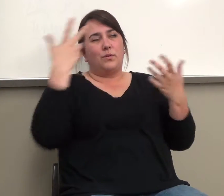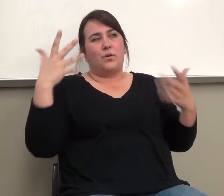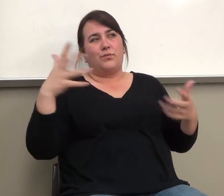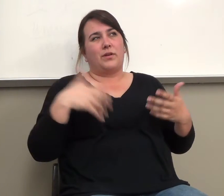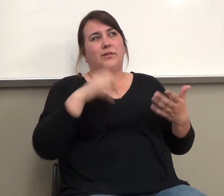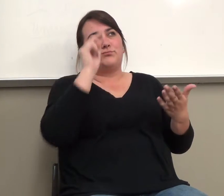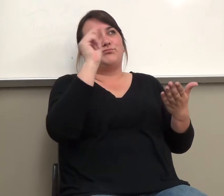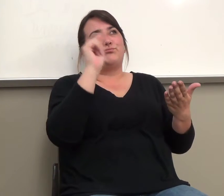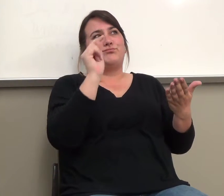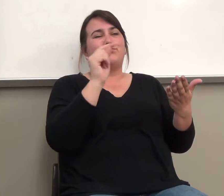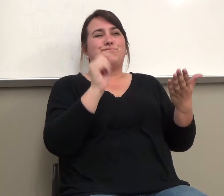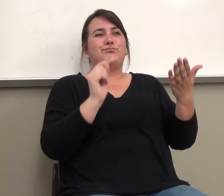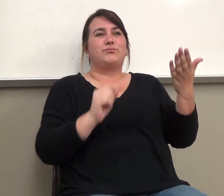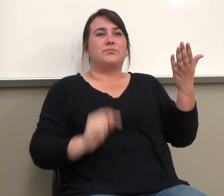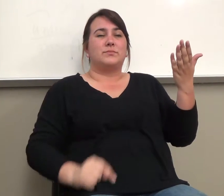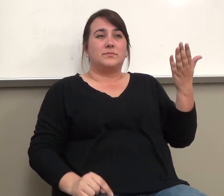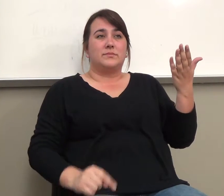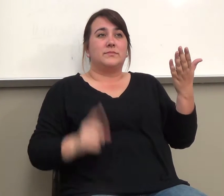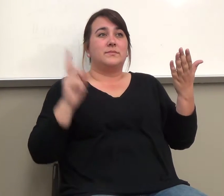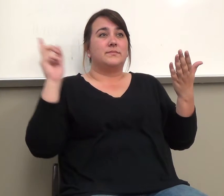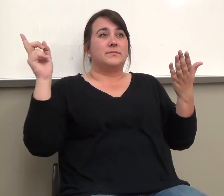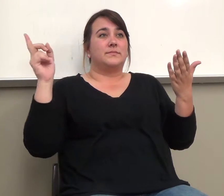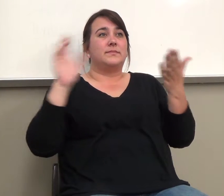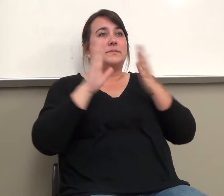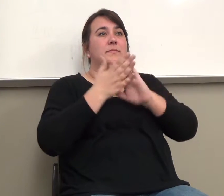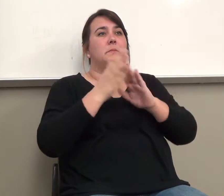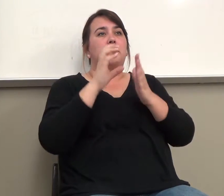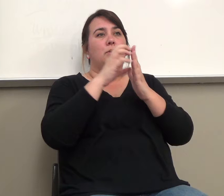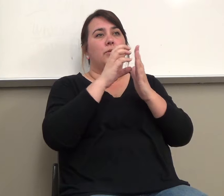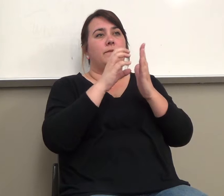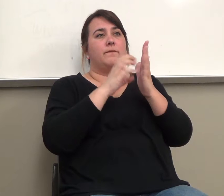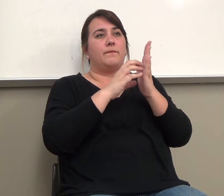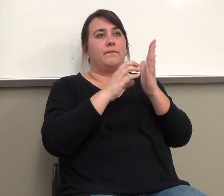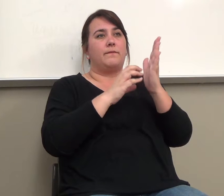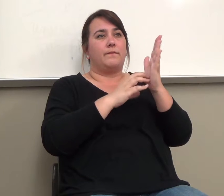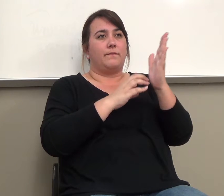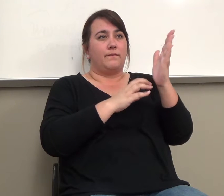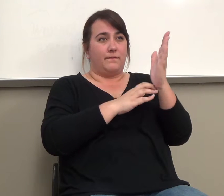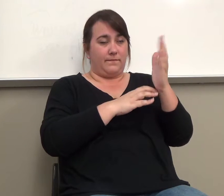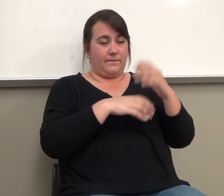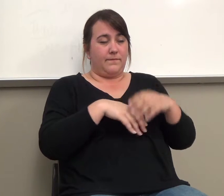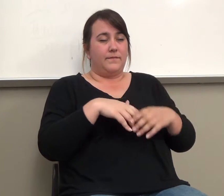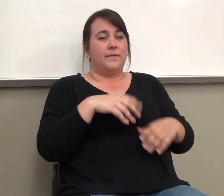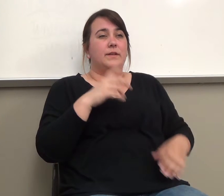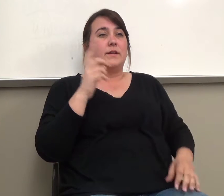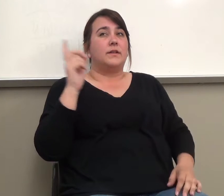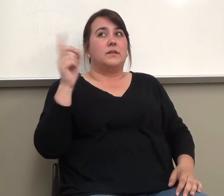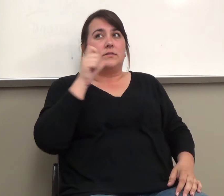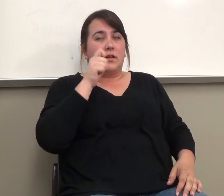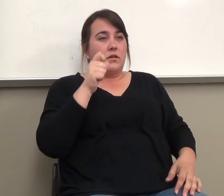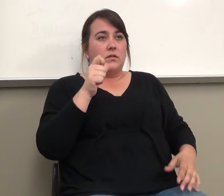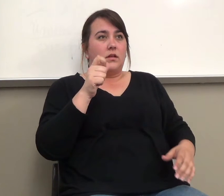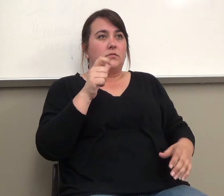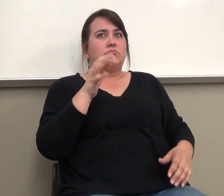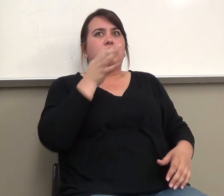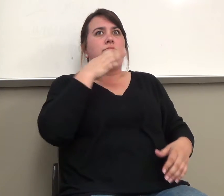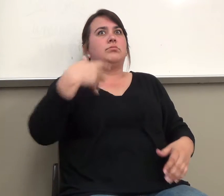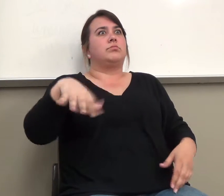question, right? I put these into little paragraphs, and like I say, these aren't great paragraphs. It's kind